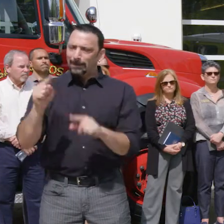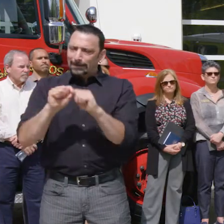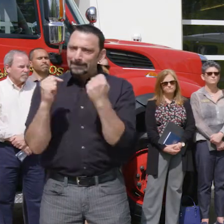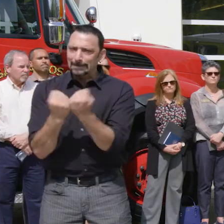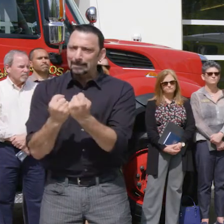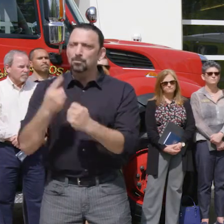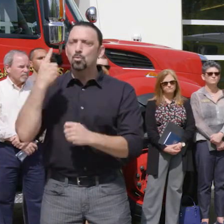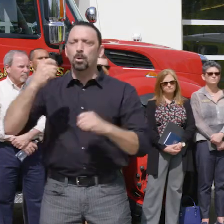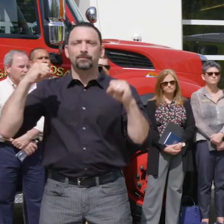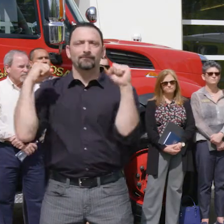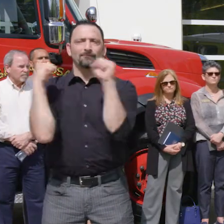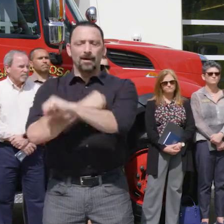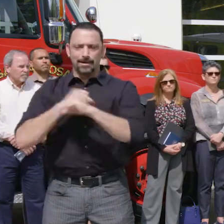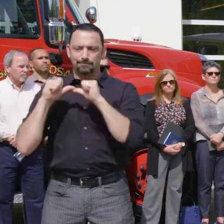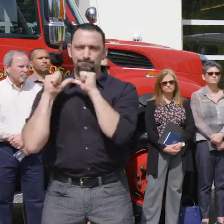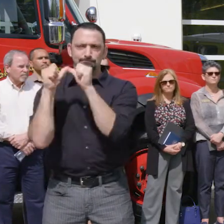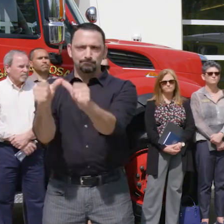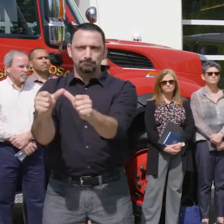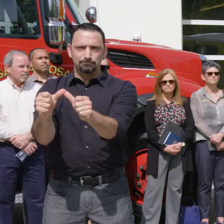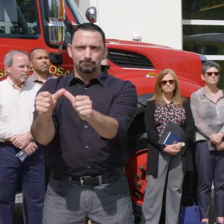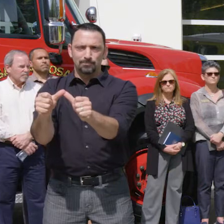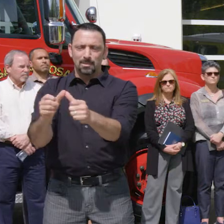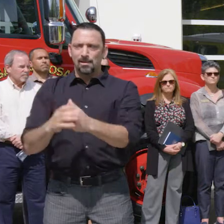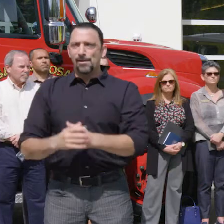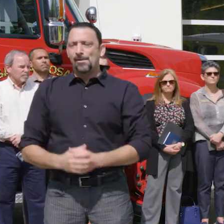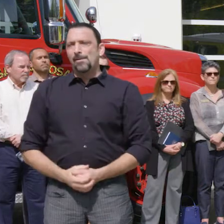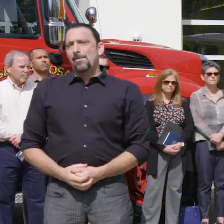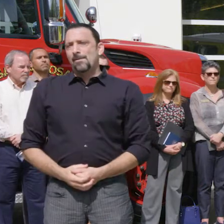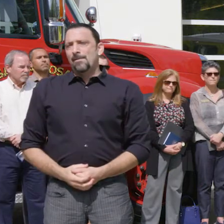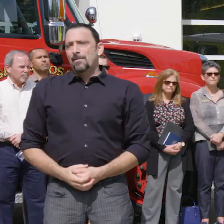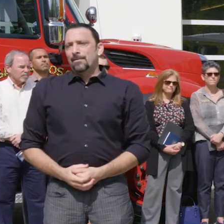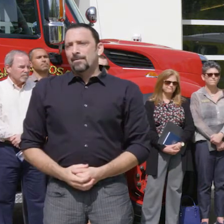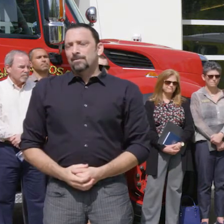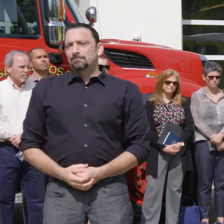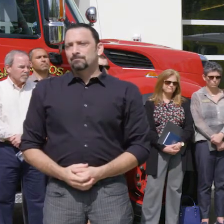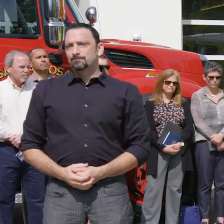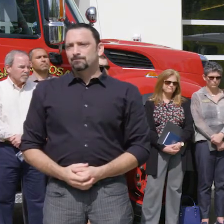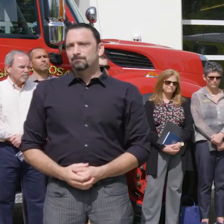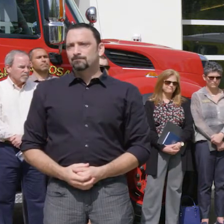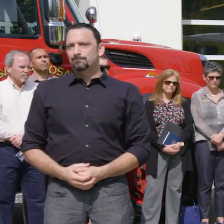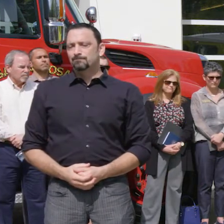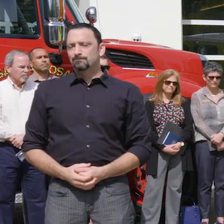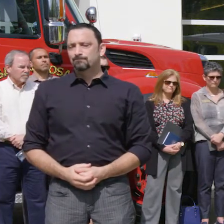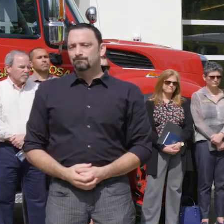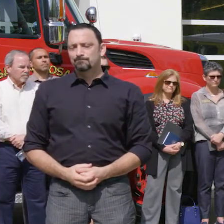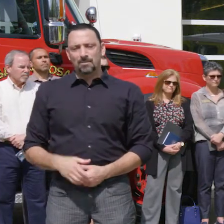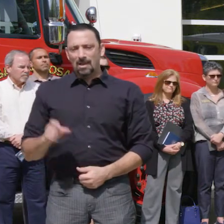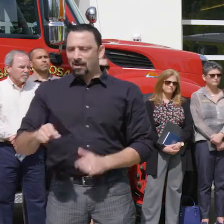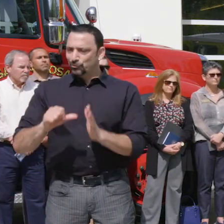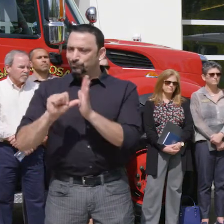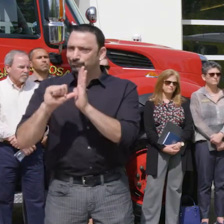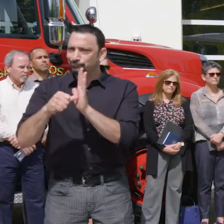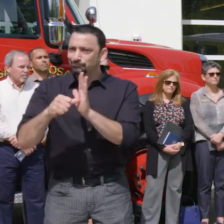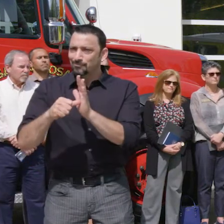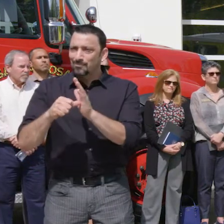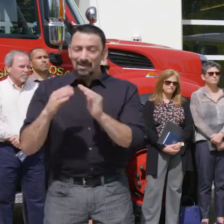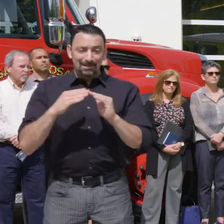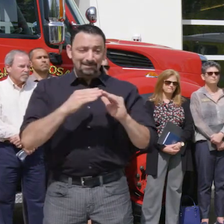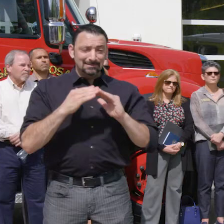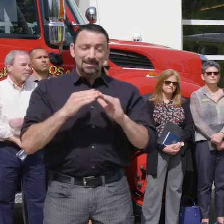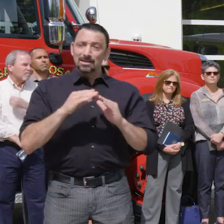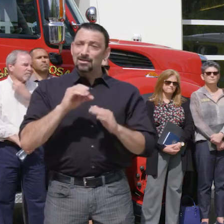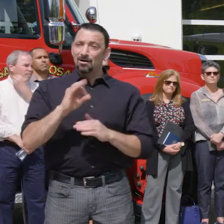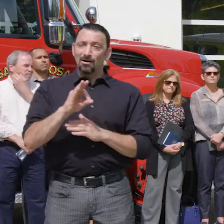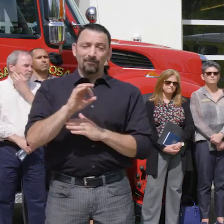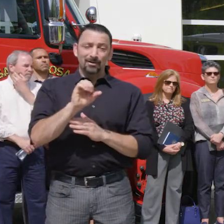and will continue to be as we move forward. I can't say enough about the city of Santa Rosa,